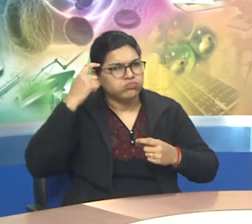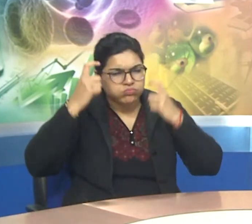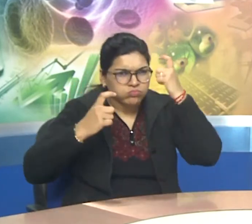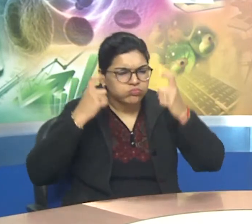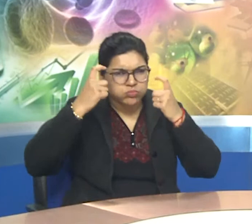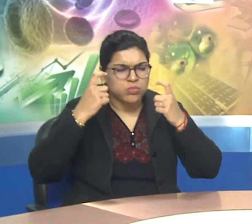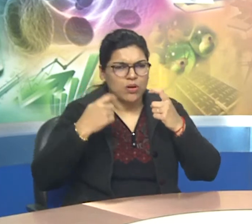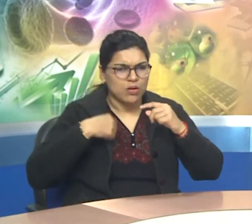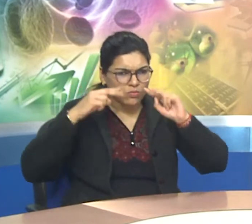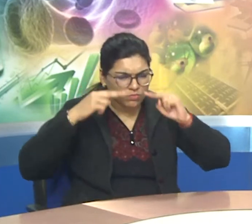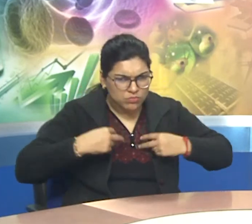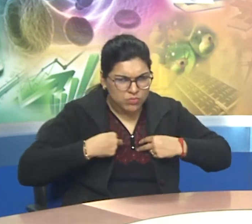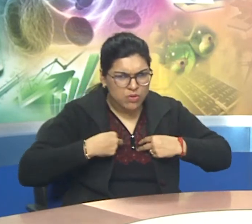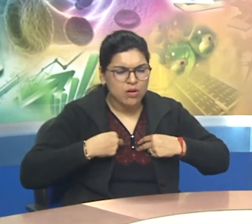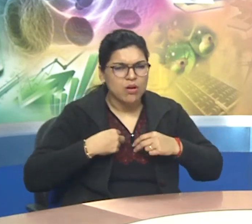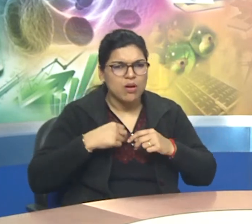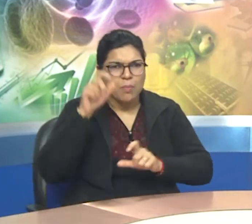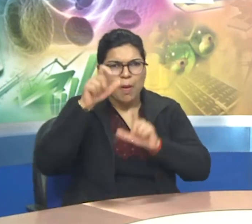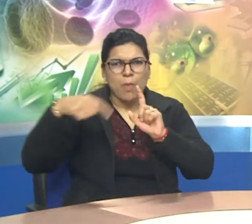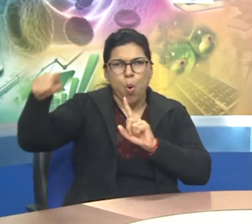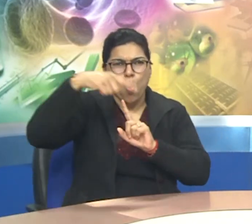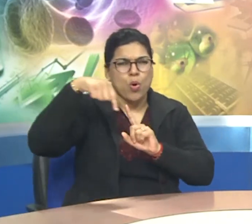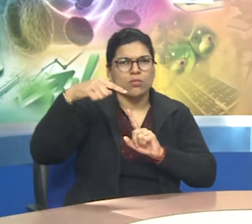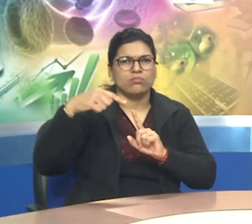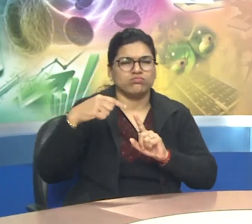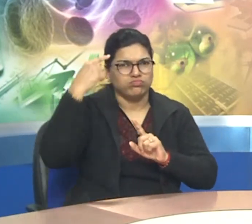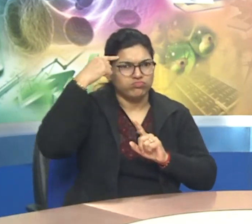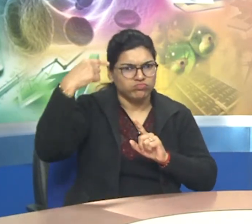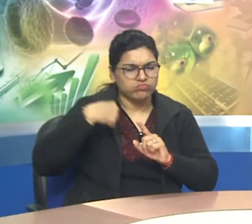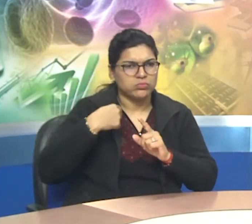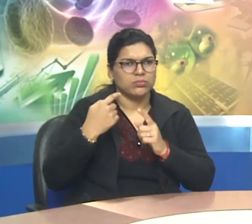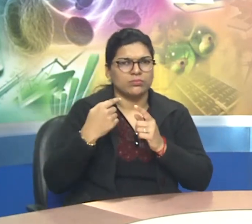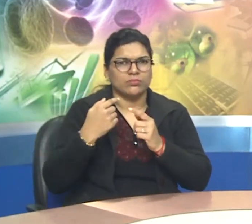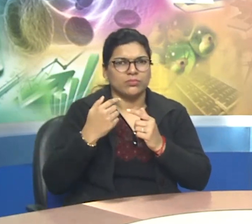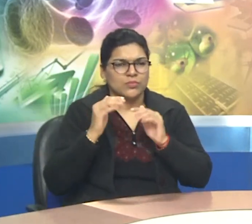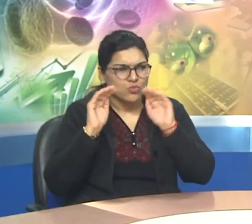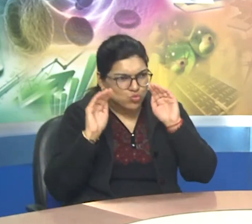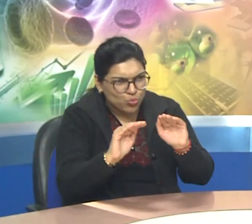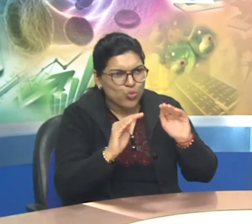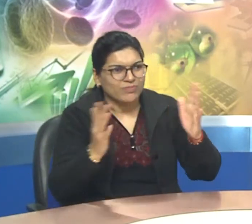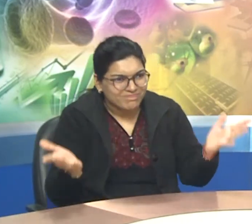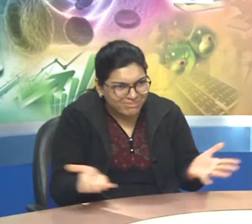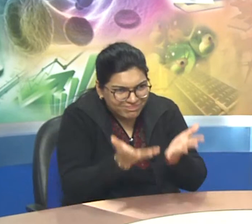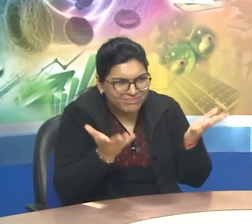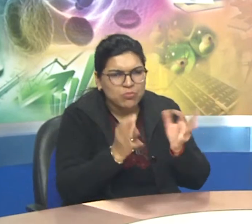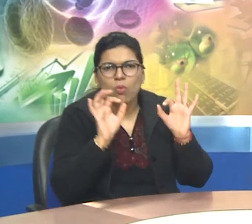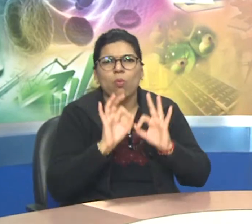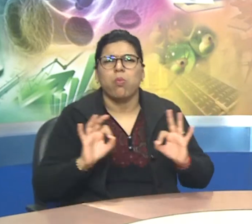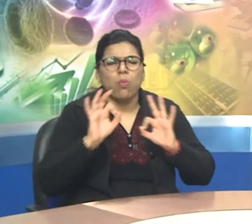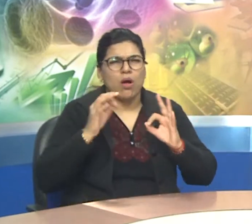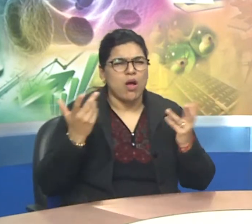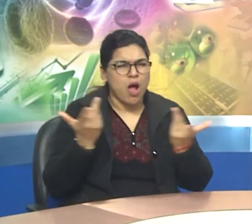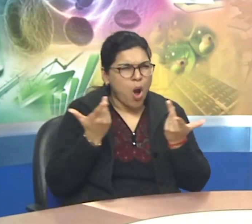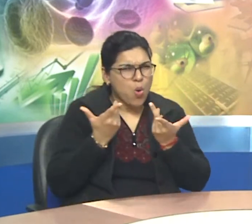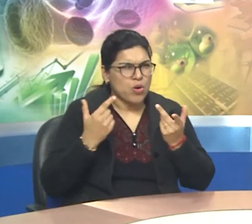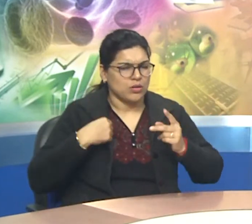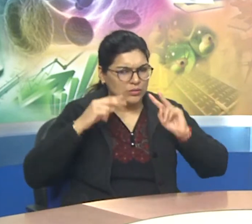It is used in both ways, physical reflection and sometimes mental reflection. When we ourselves